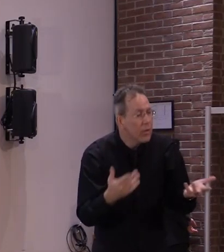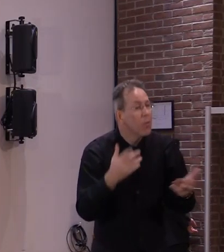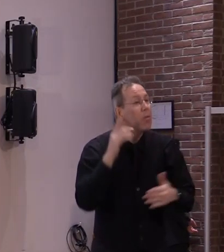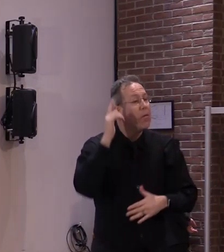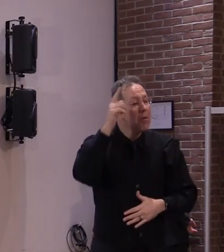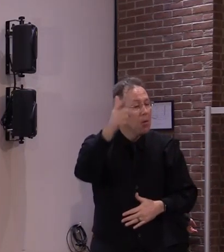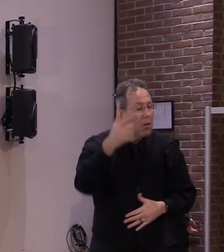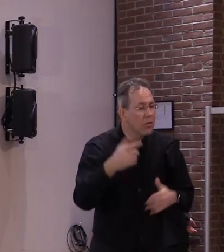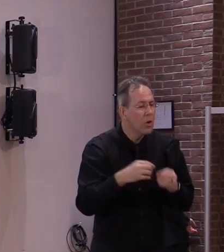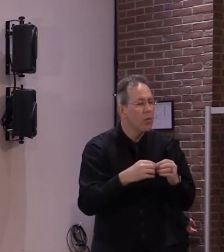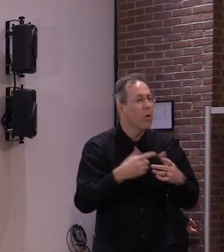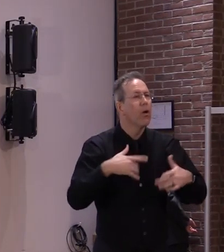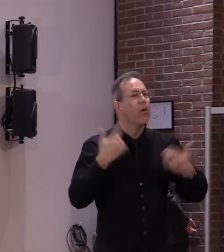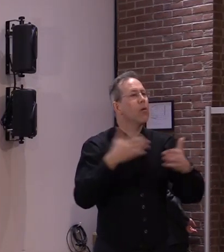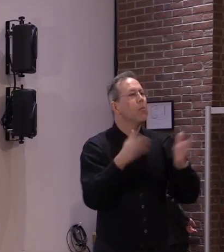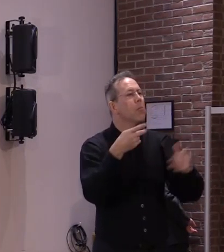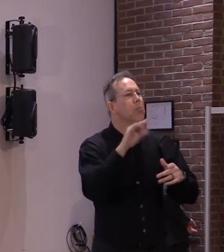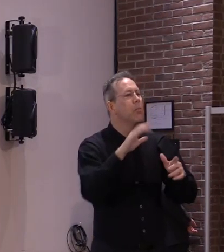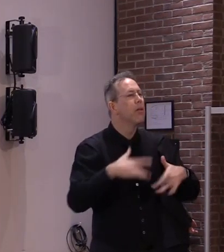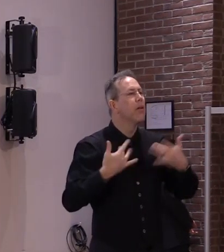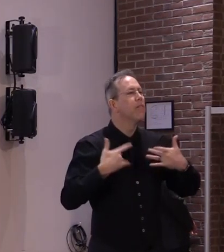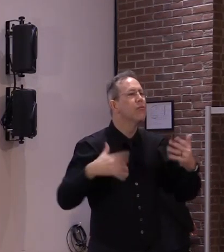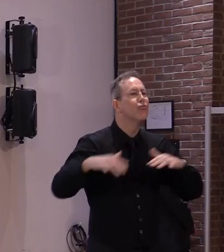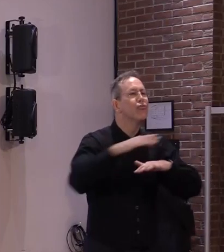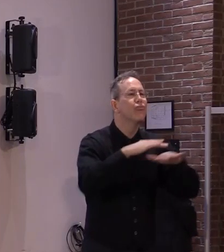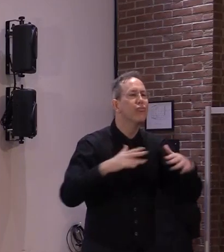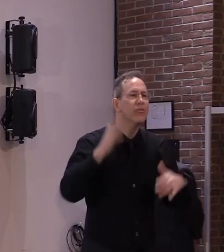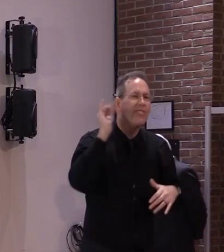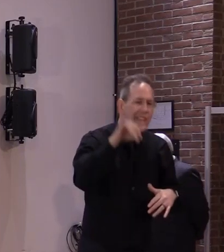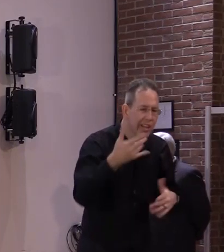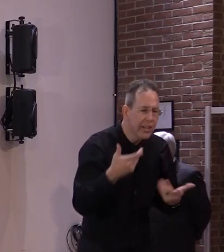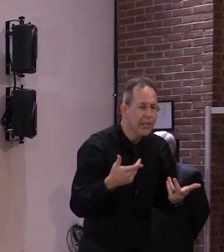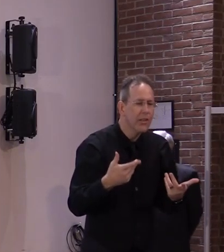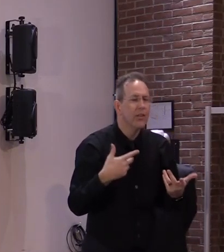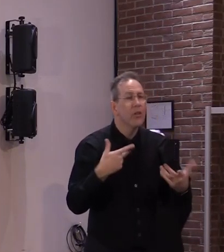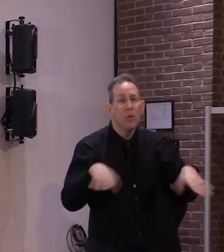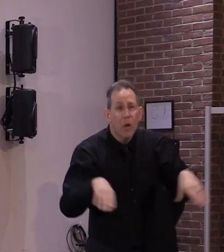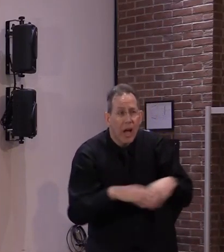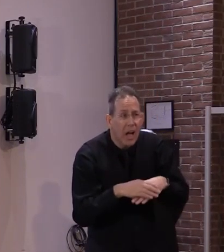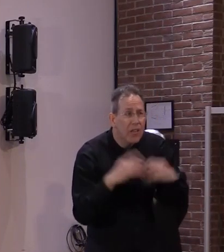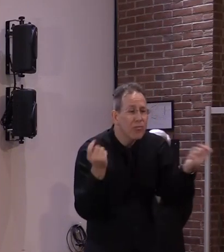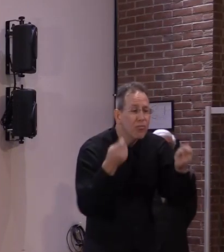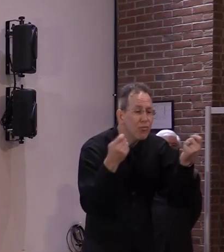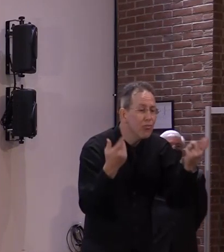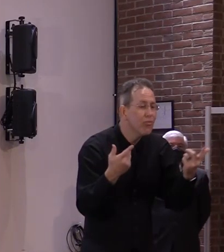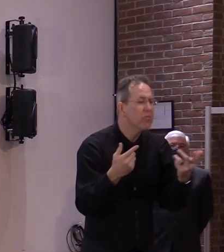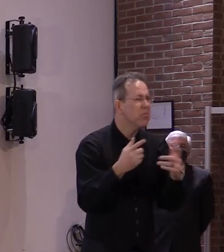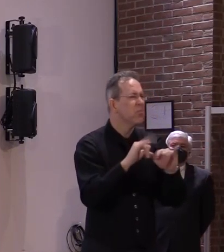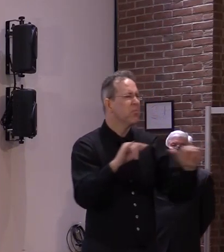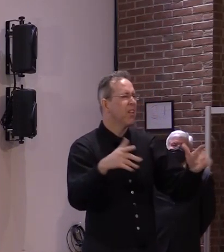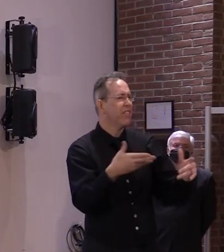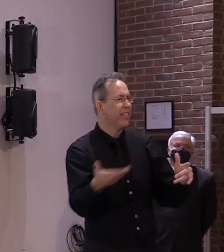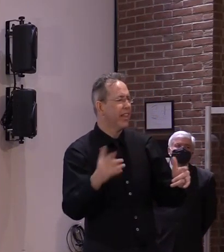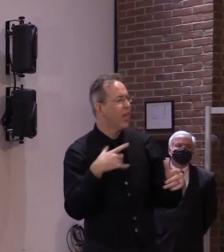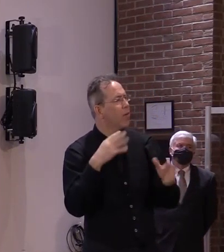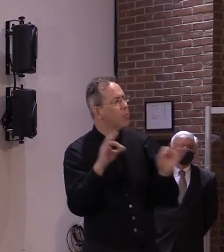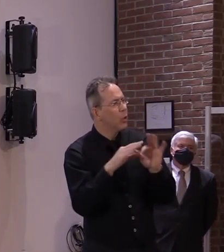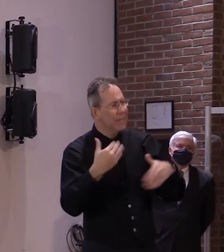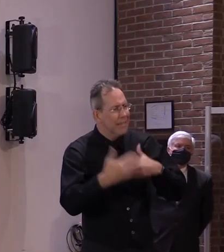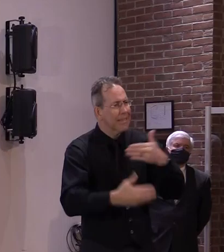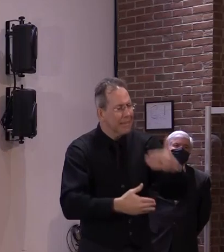time, certainly through the spring and summer. If we can all just continue on the present course of lowering